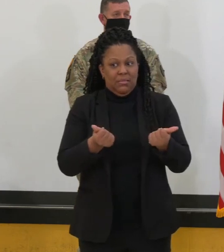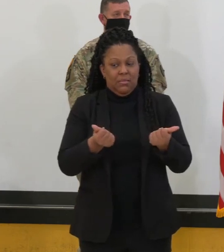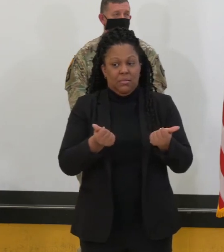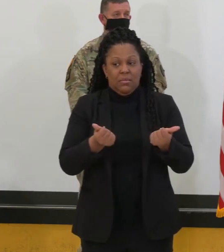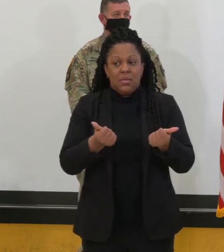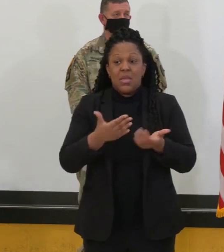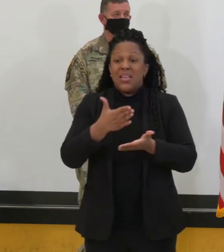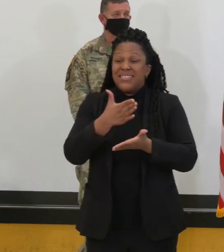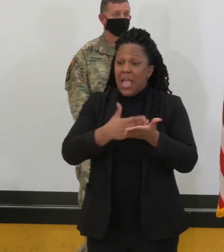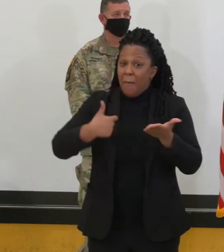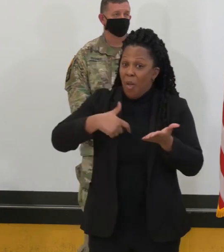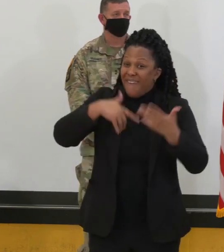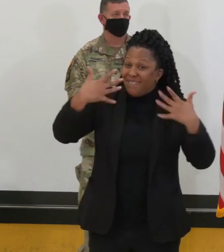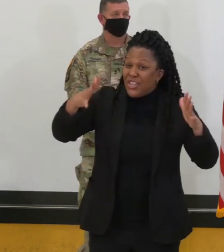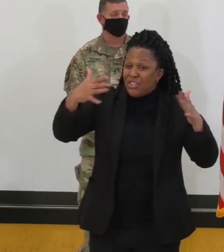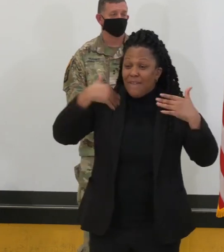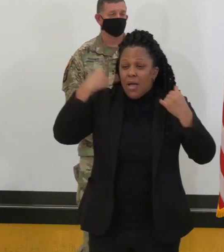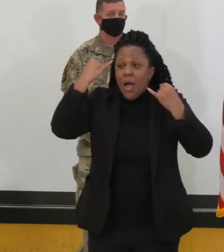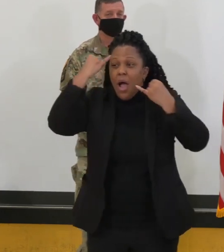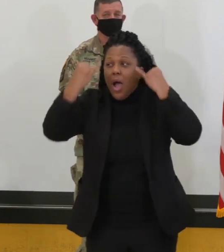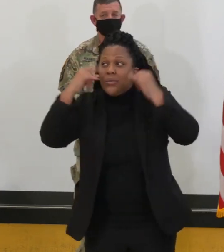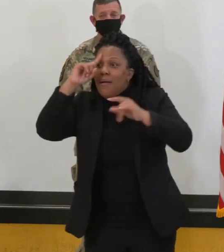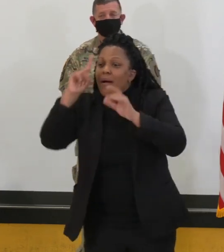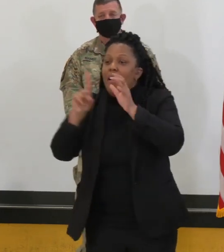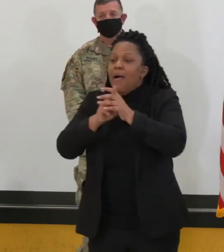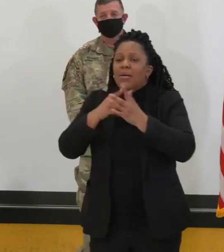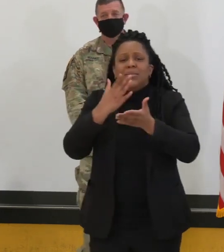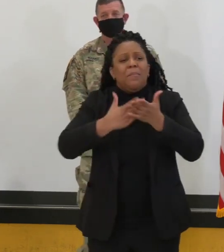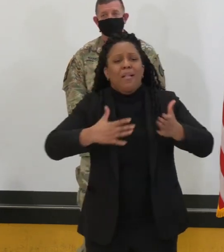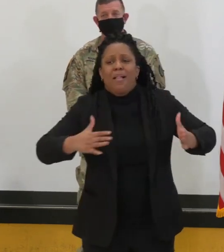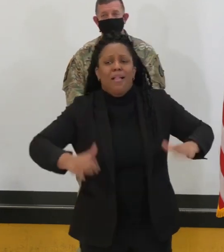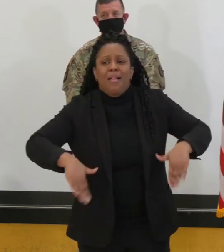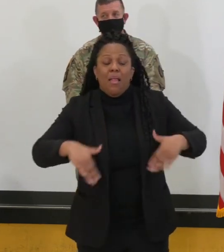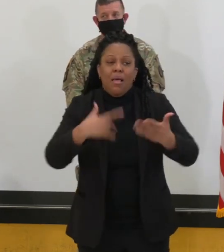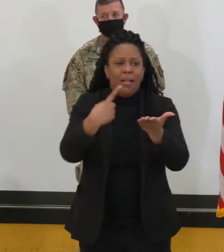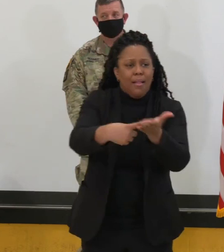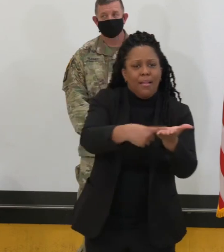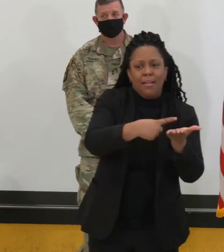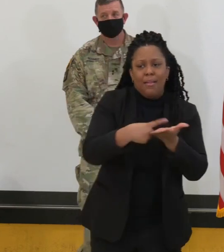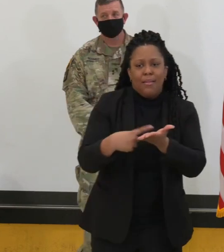are departments around the country that are talking about not having